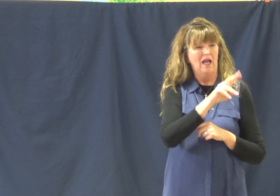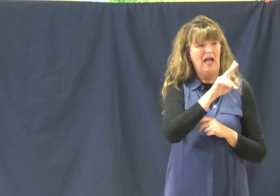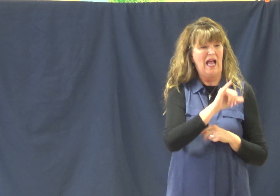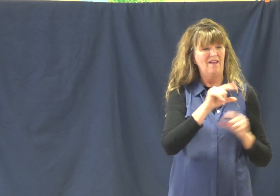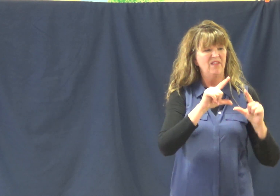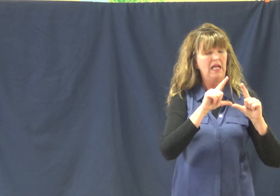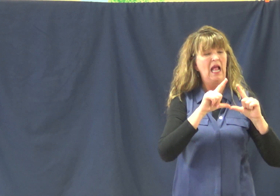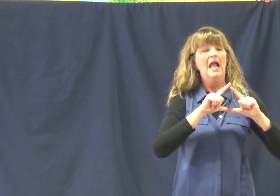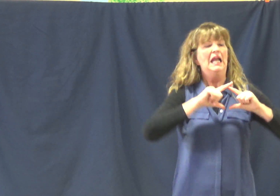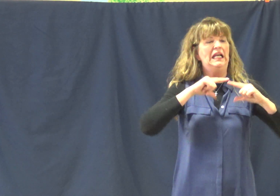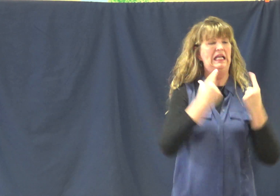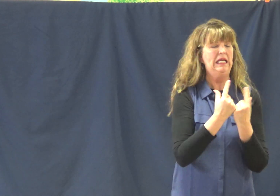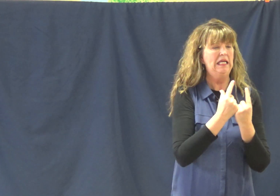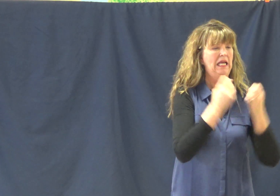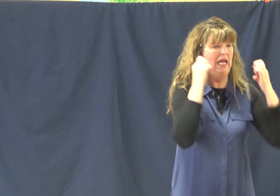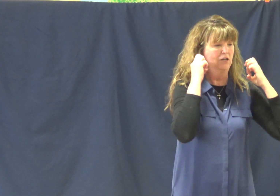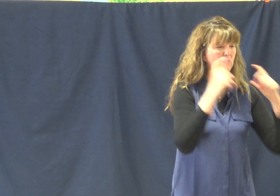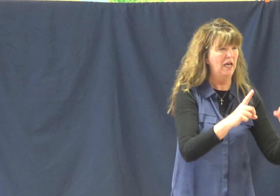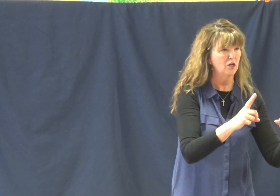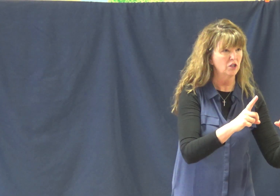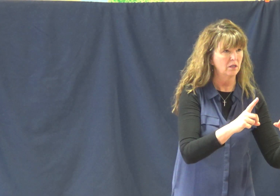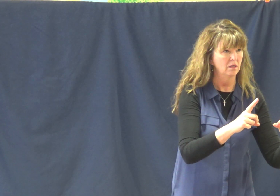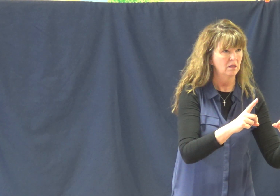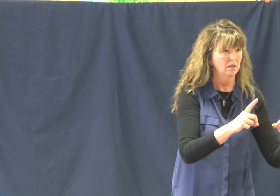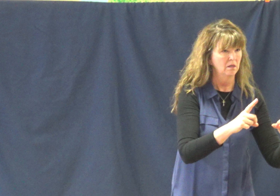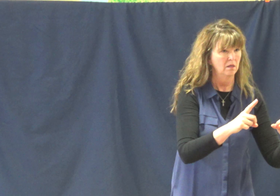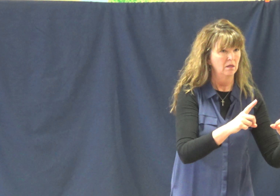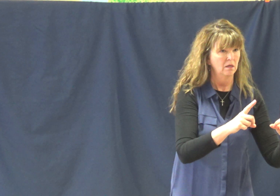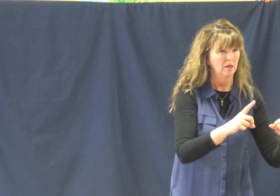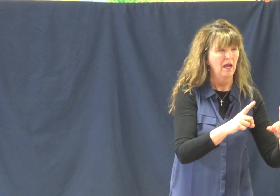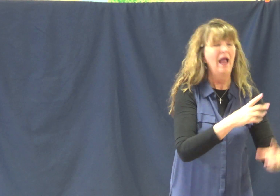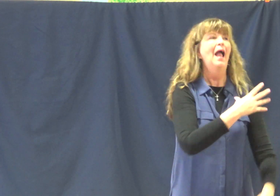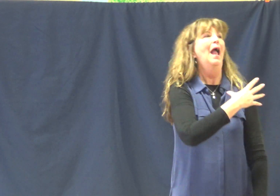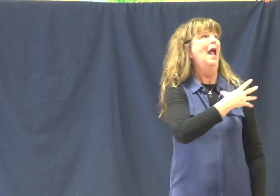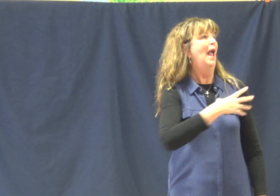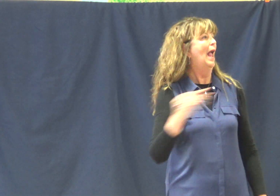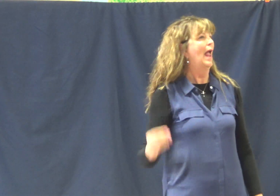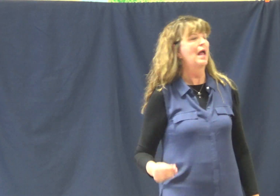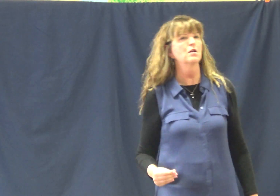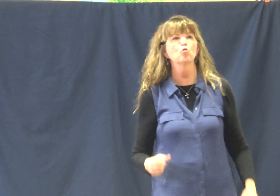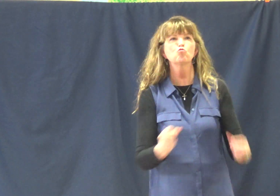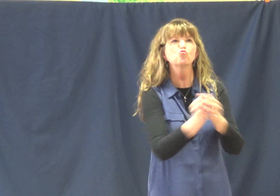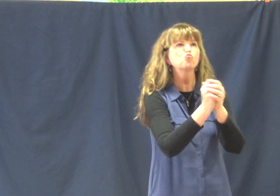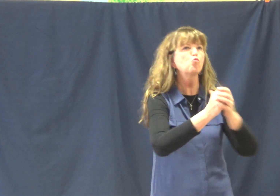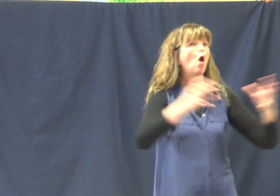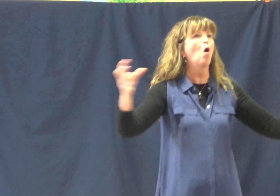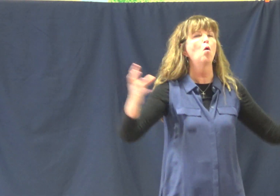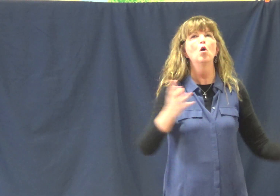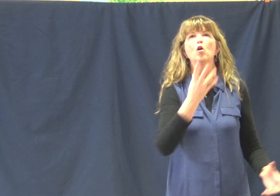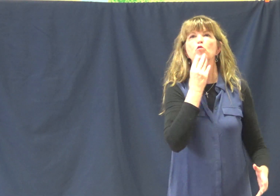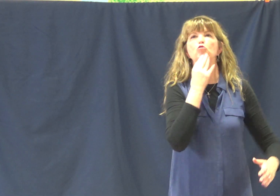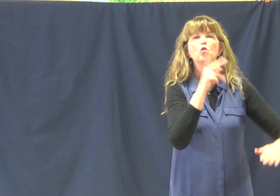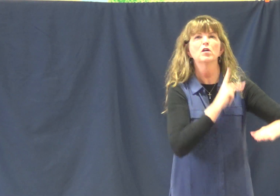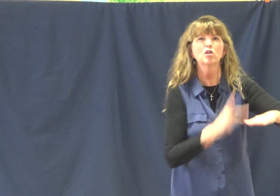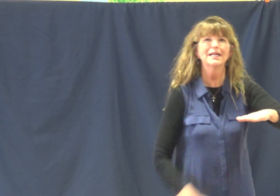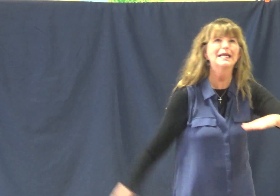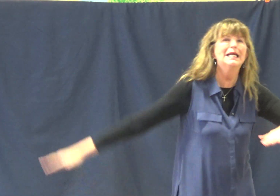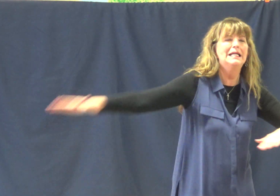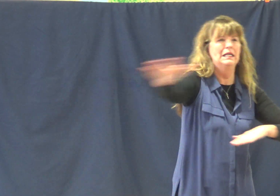the people, the follower of the way, because they were interfering with his plan to grow the Jewish